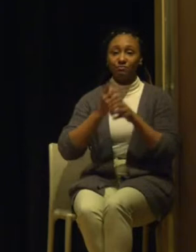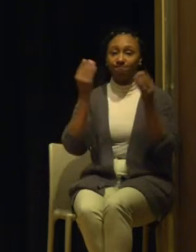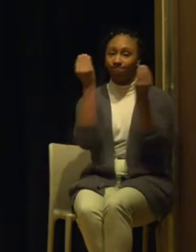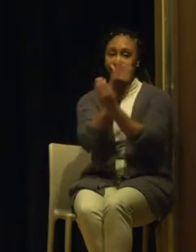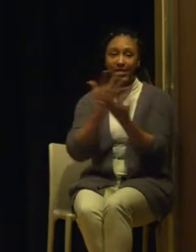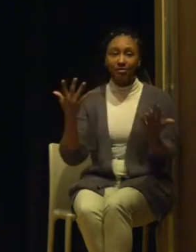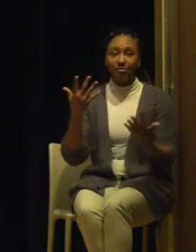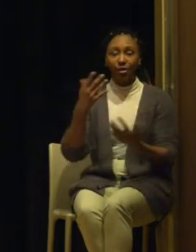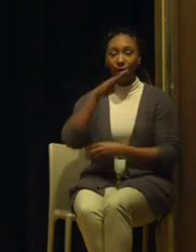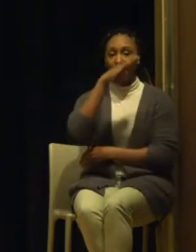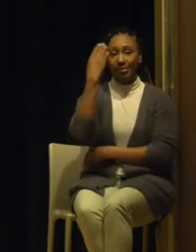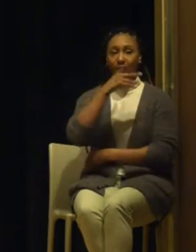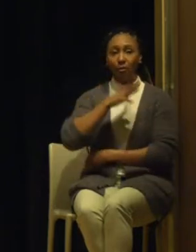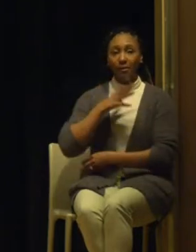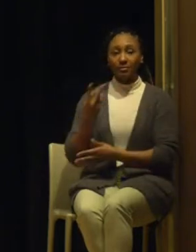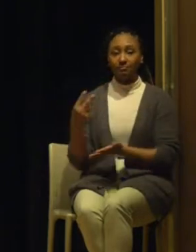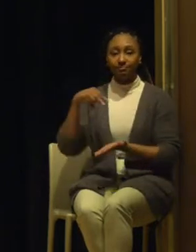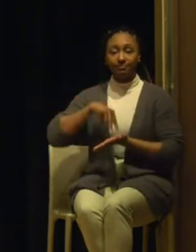You can clap for that, yes.